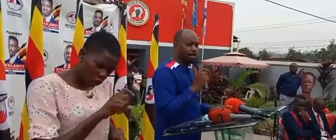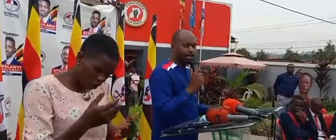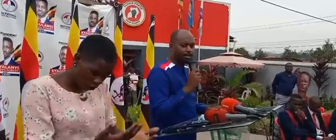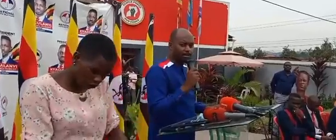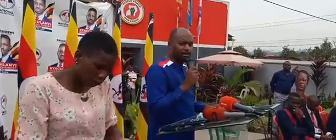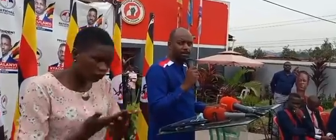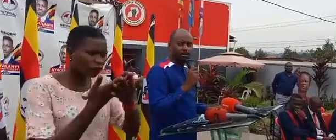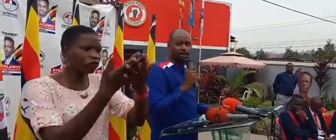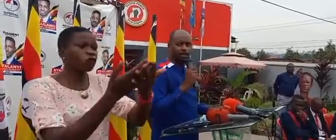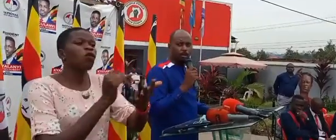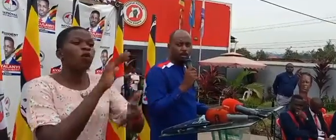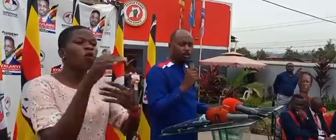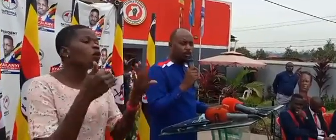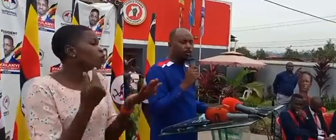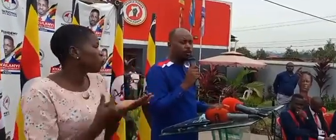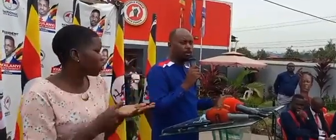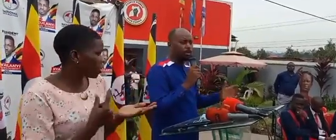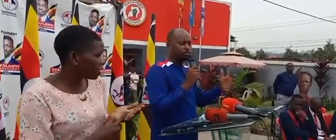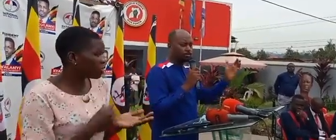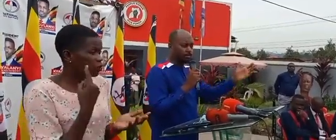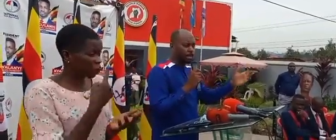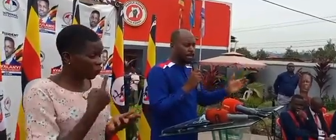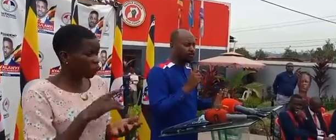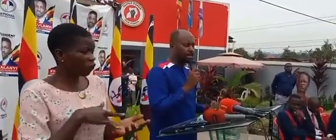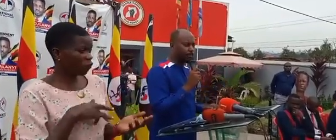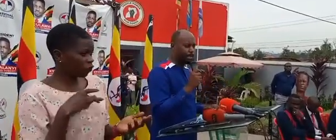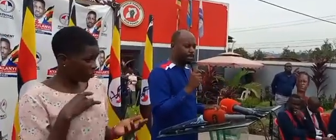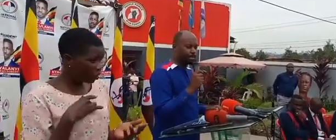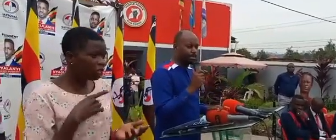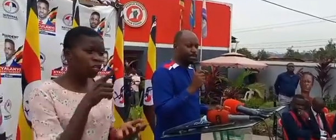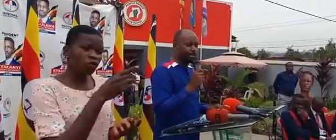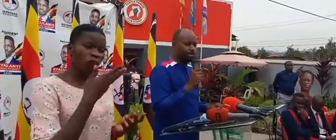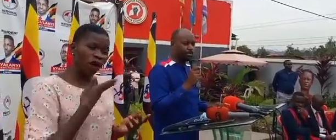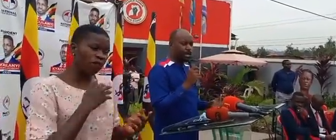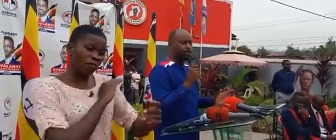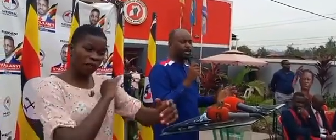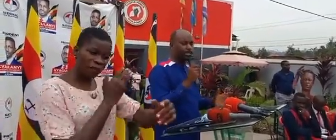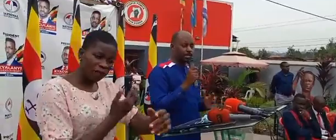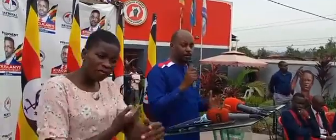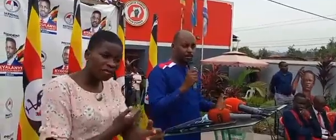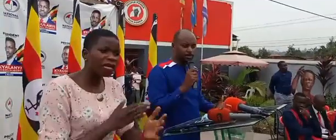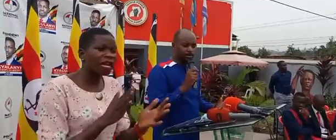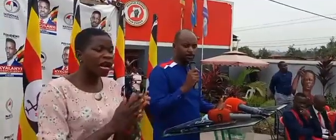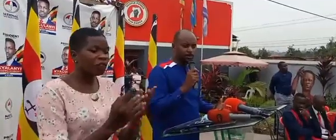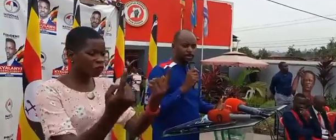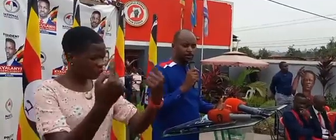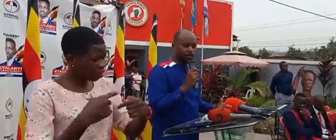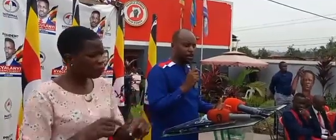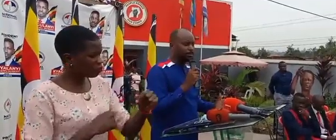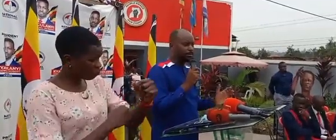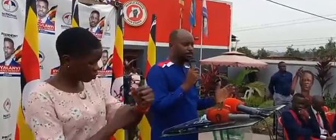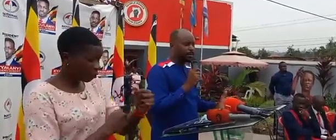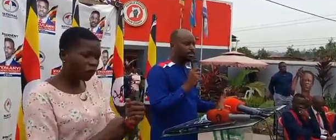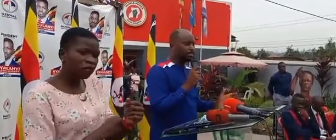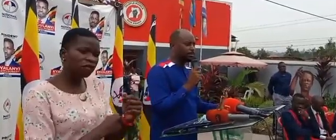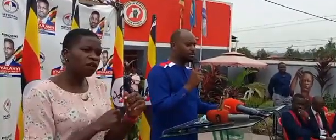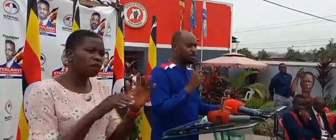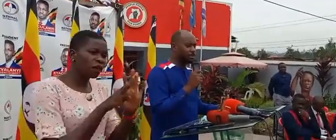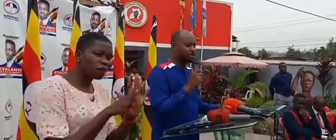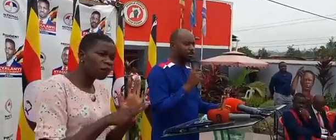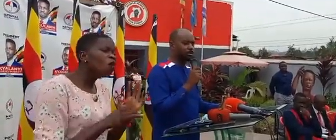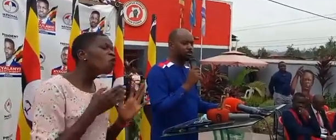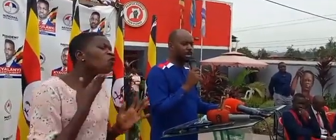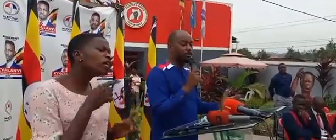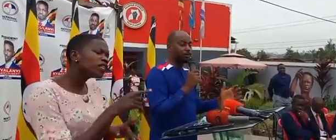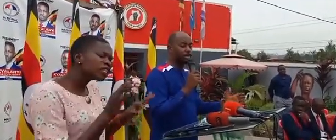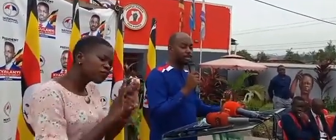all Ugandans who have the ability to come in and support, We want the families of these